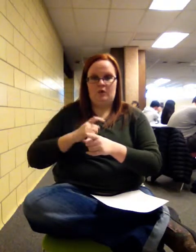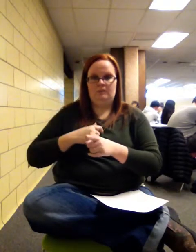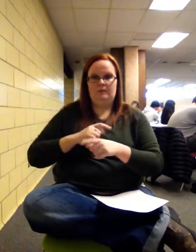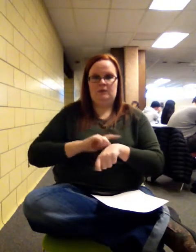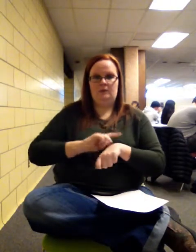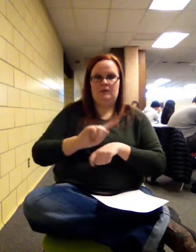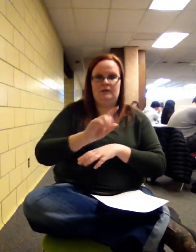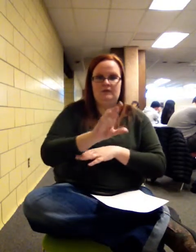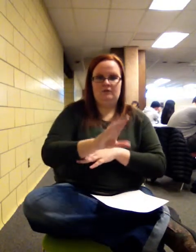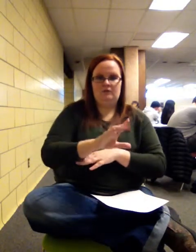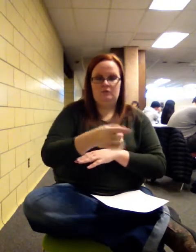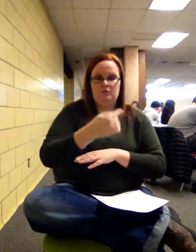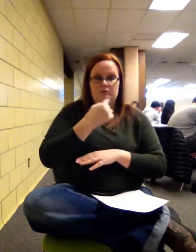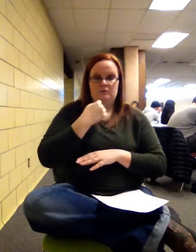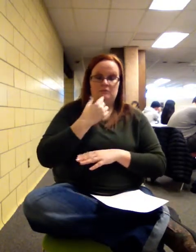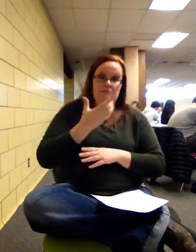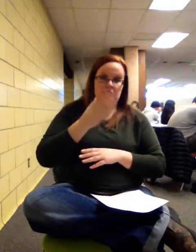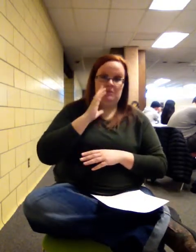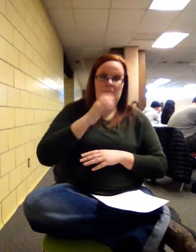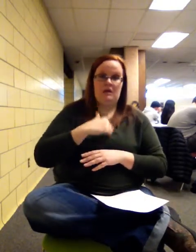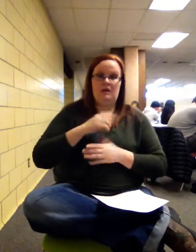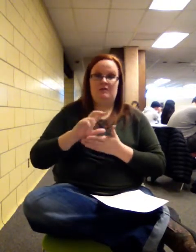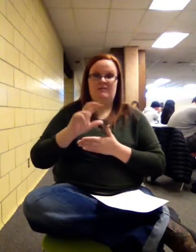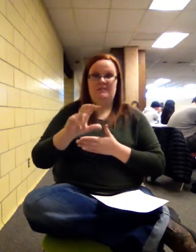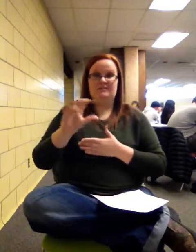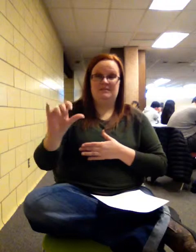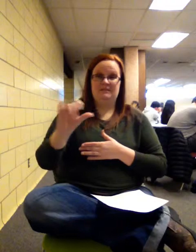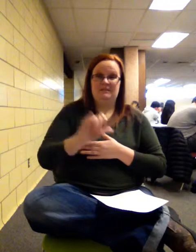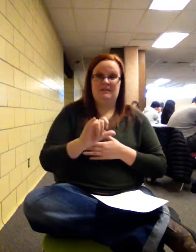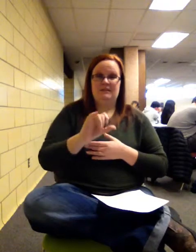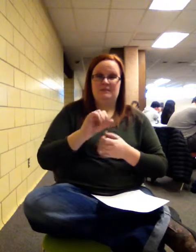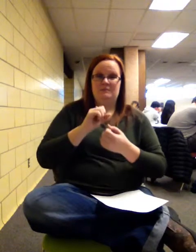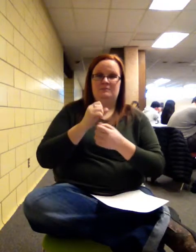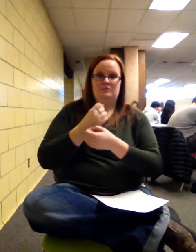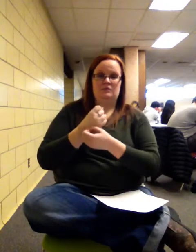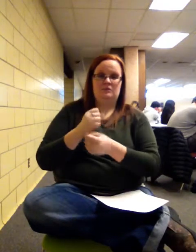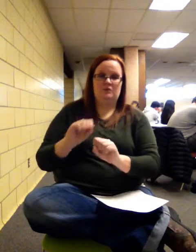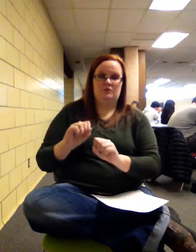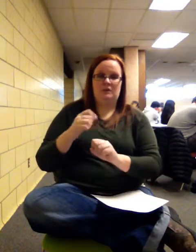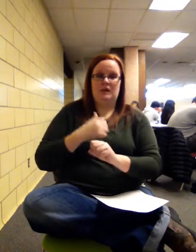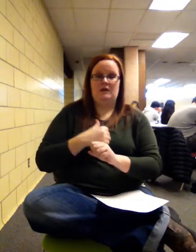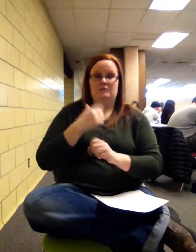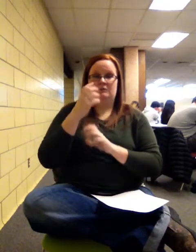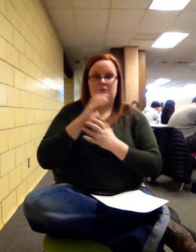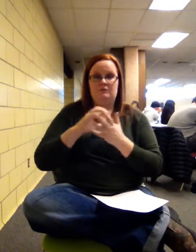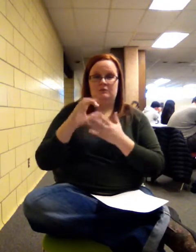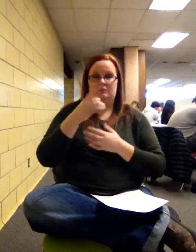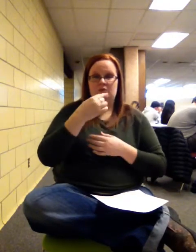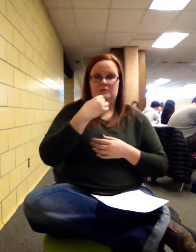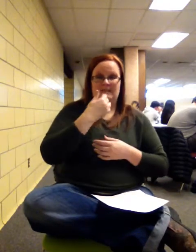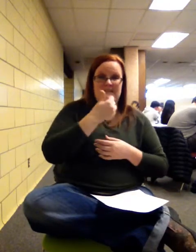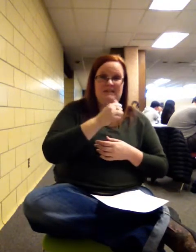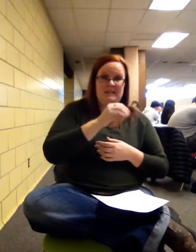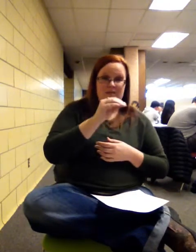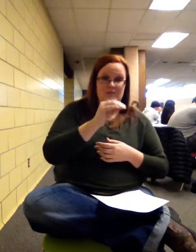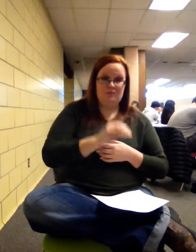afternoon and you said, hey, I invested in that same security, but I'm confused because you said we were going to be making 10%, and they told me